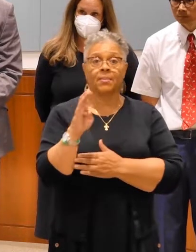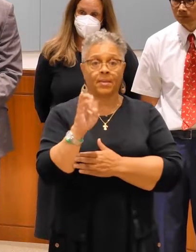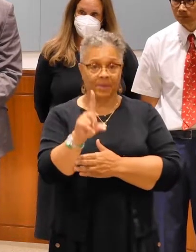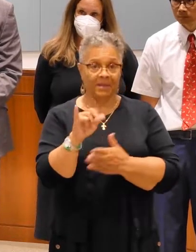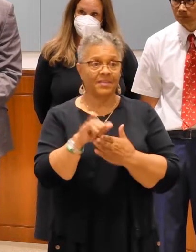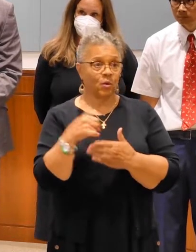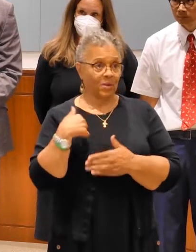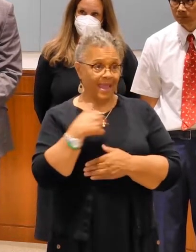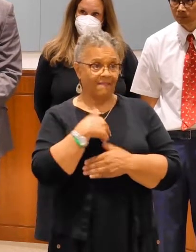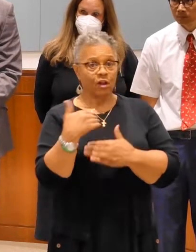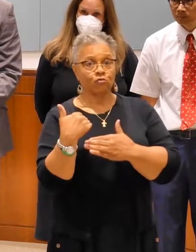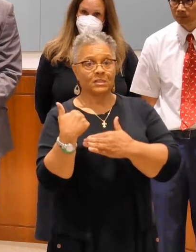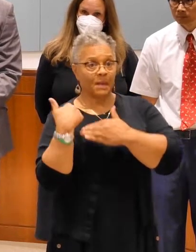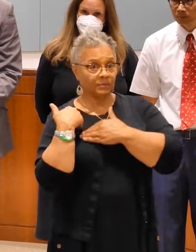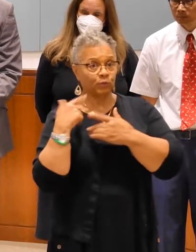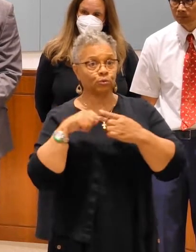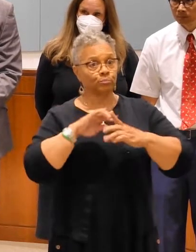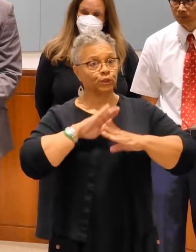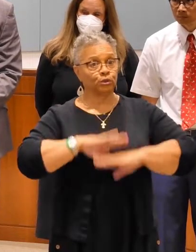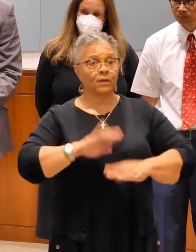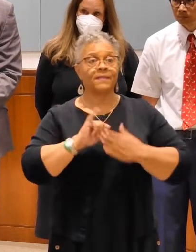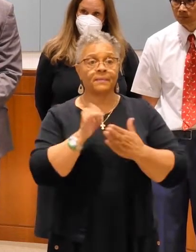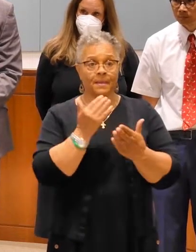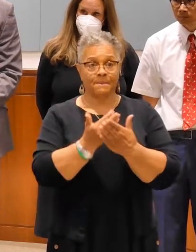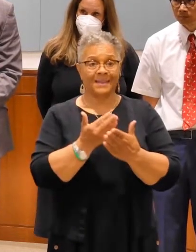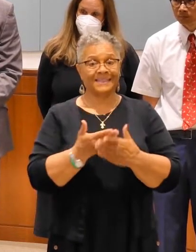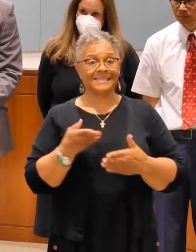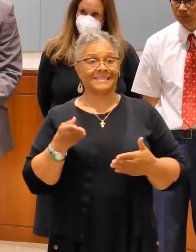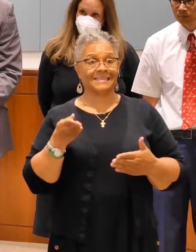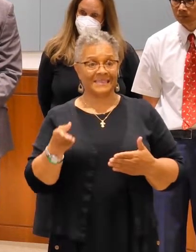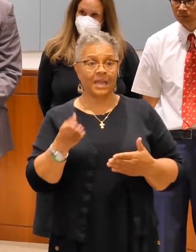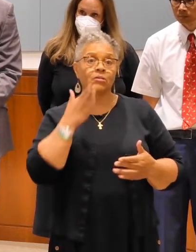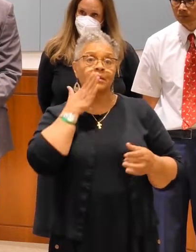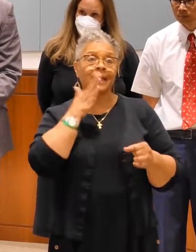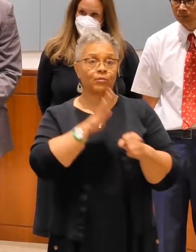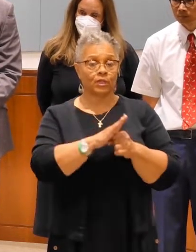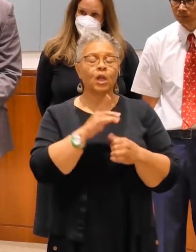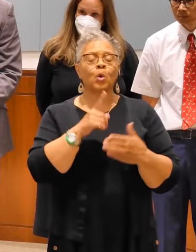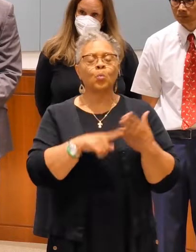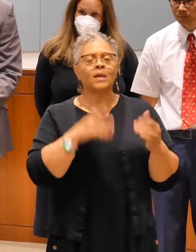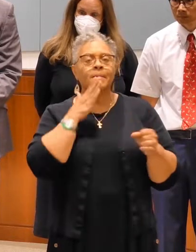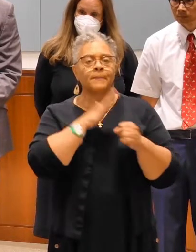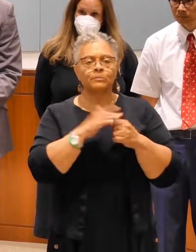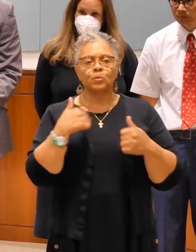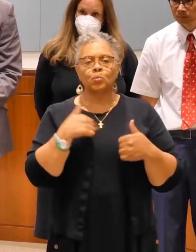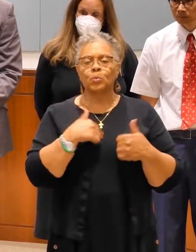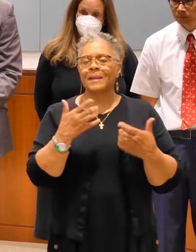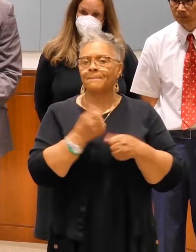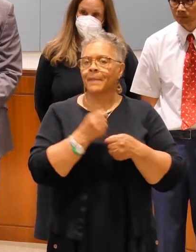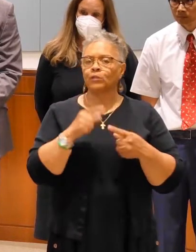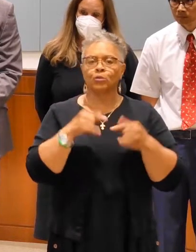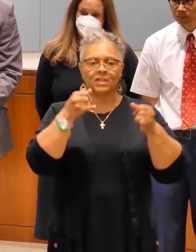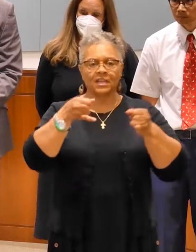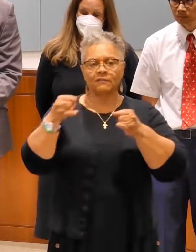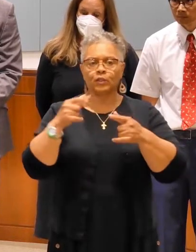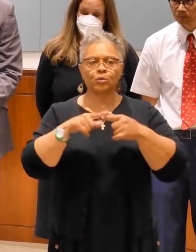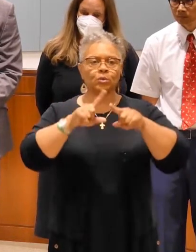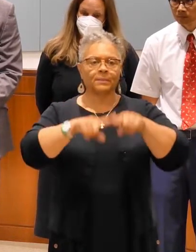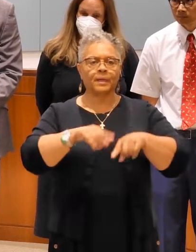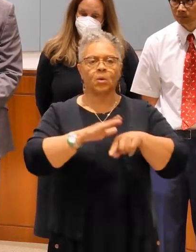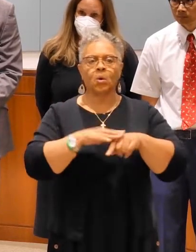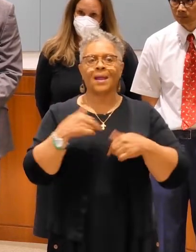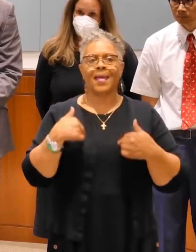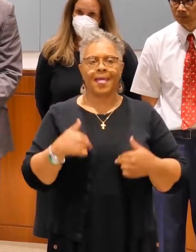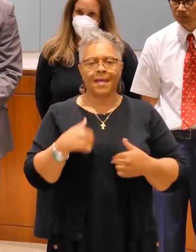a responsibility to ensure that the money is there to guarantee what the commitments that we've made to the individuals who rely on the health